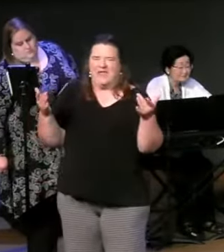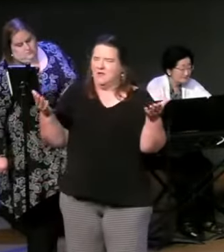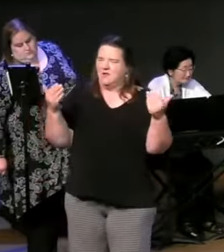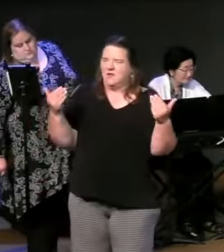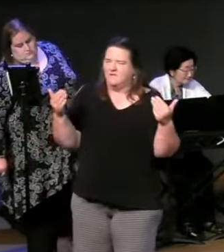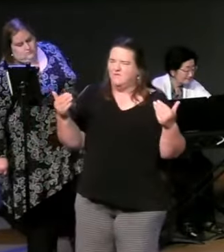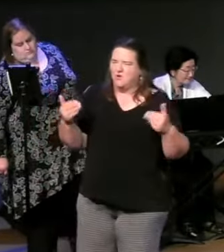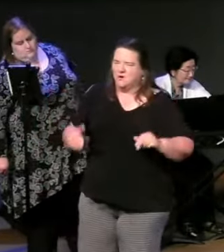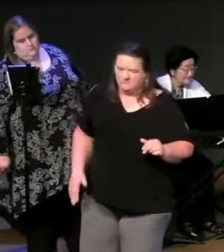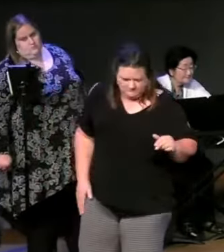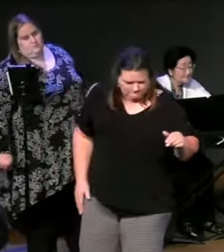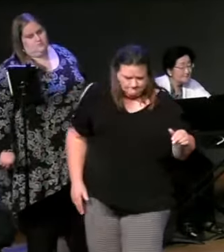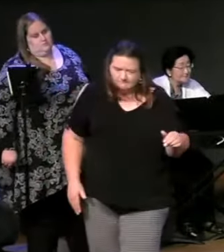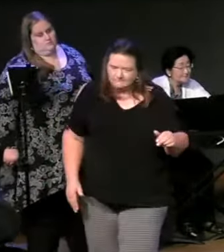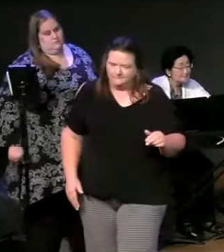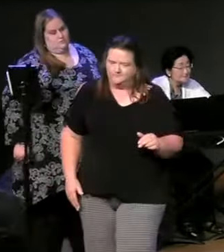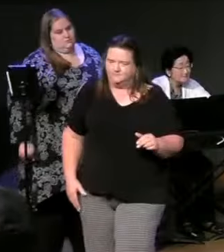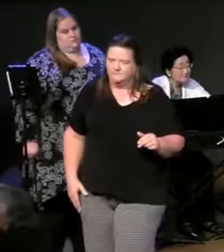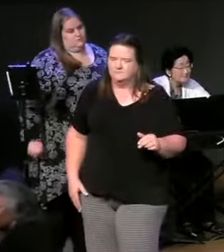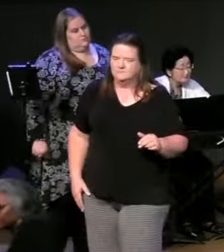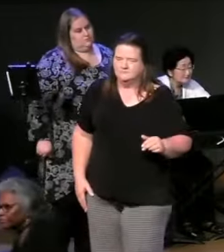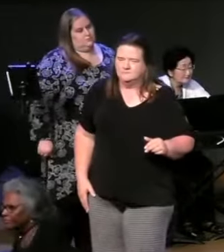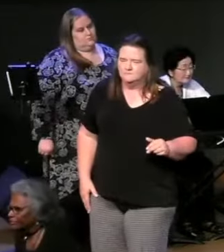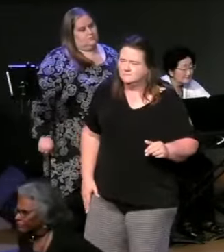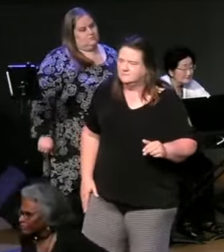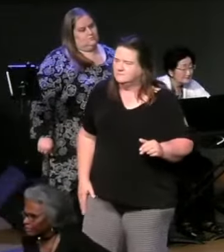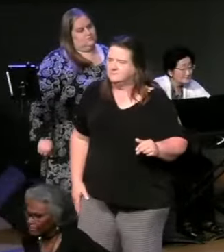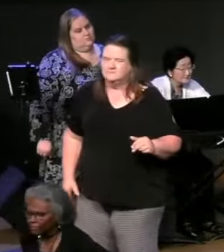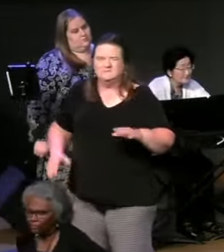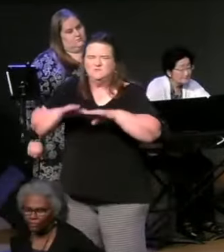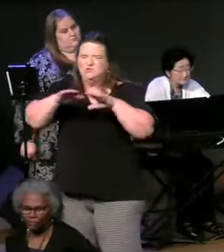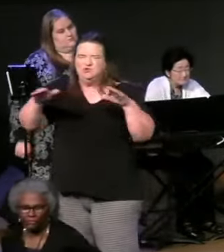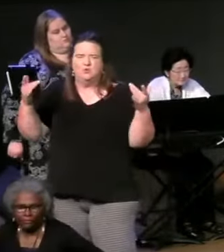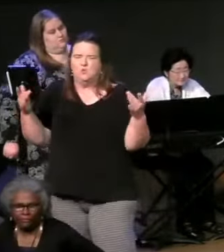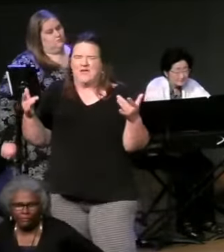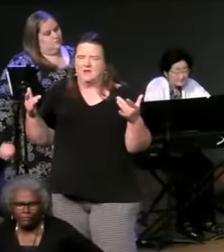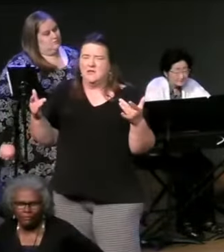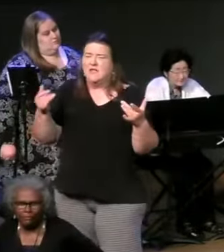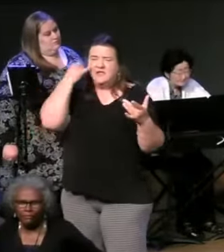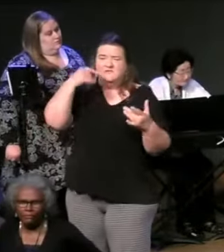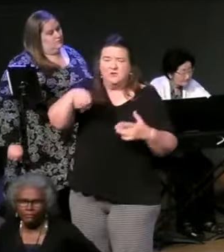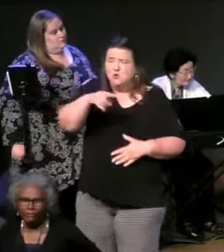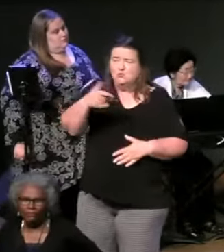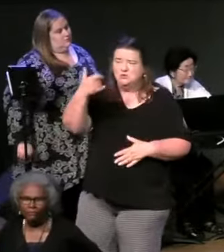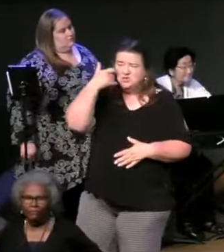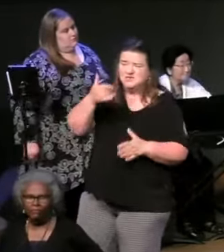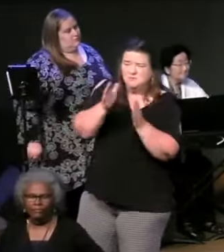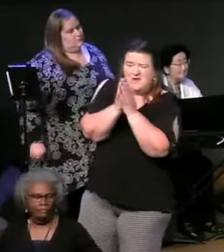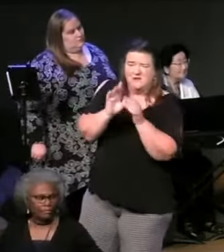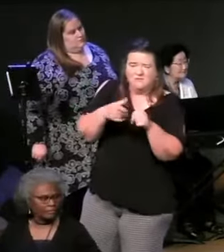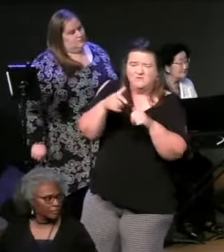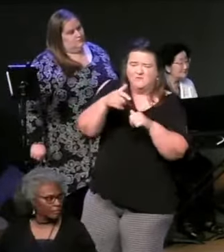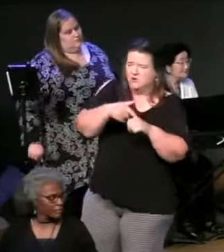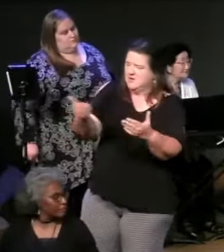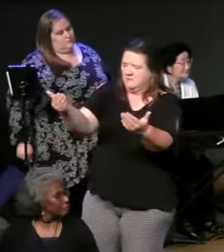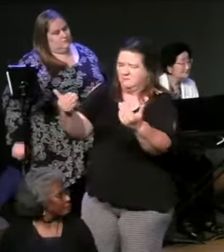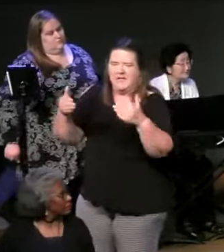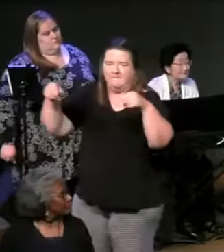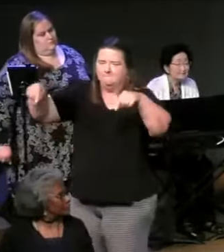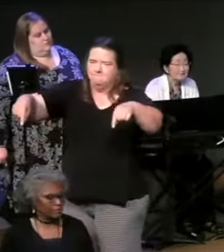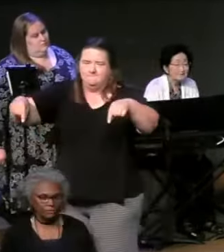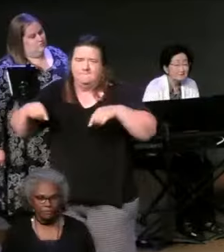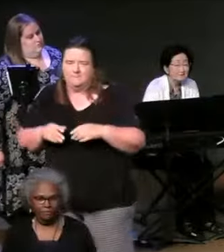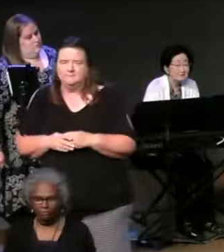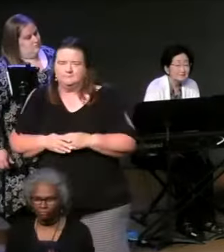on Christ. Don't wait on him for a single other second. If you've got things going on, we are here to point you to Christ.